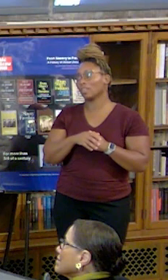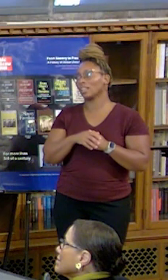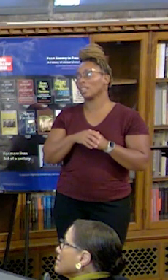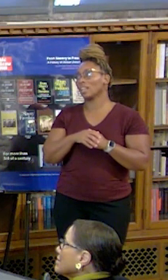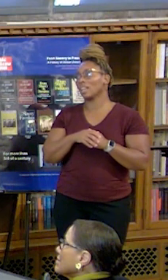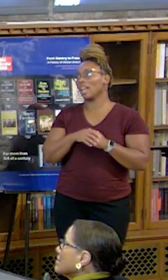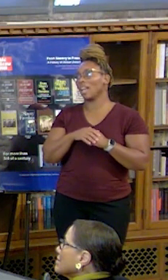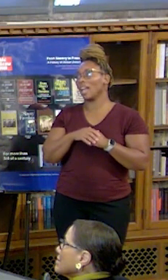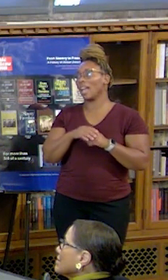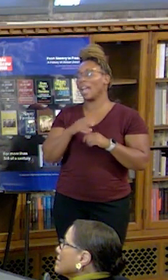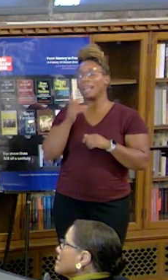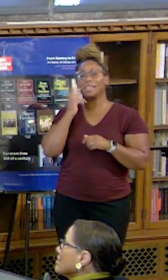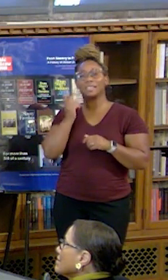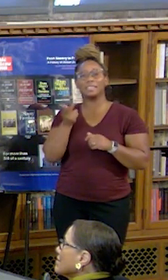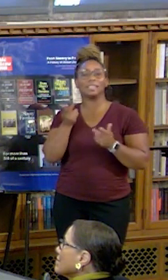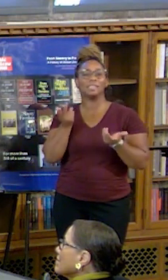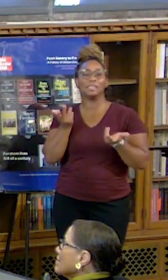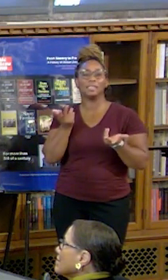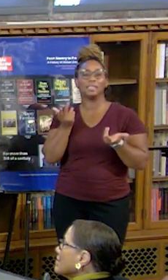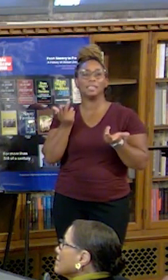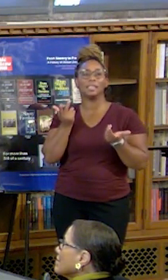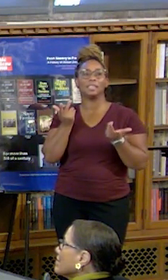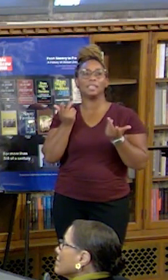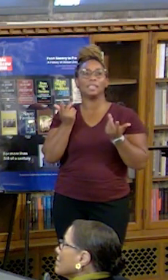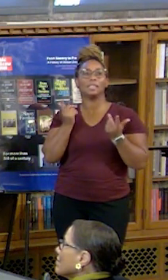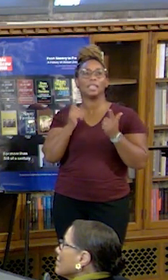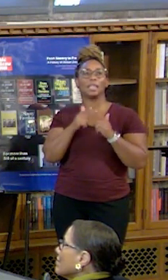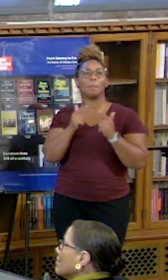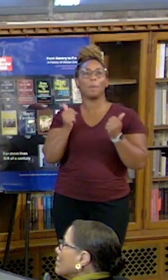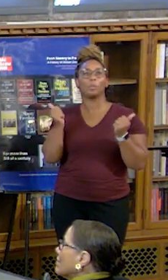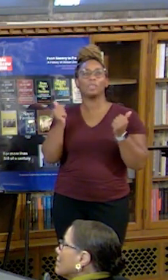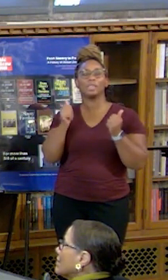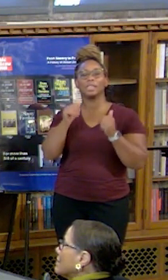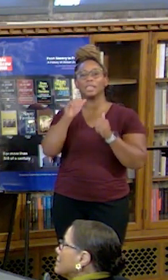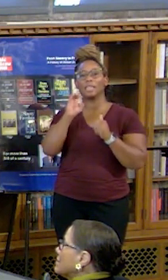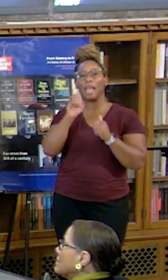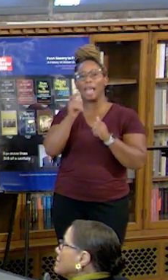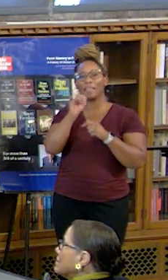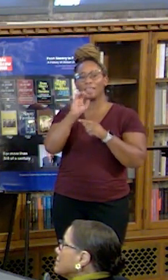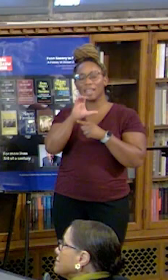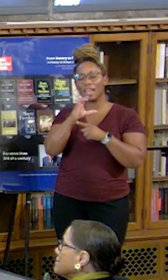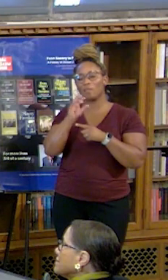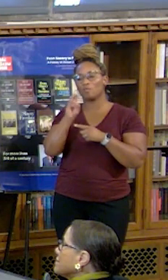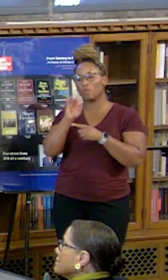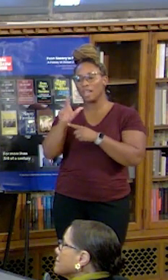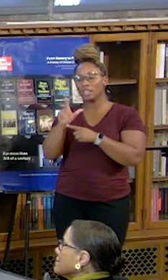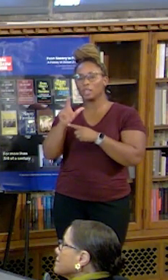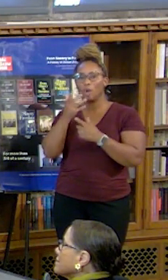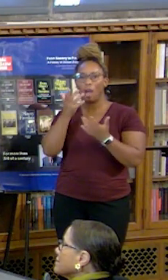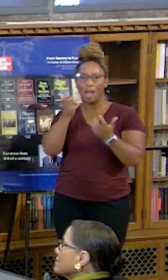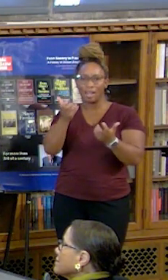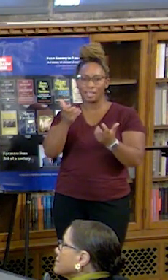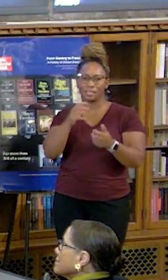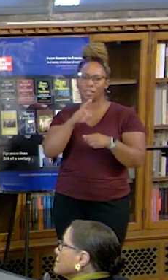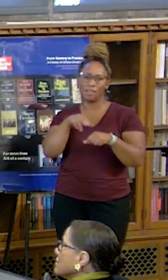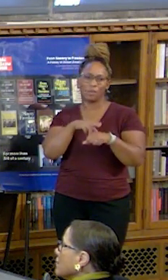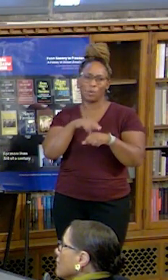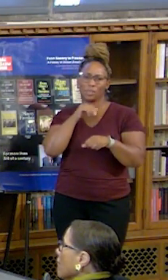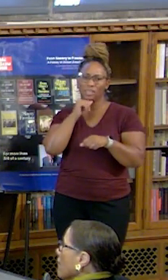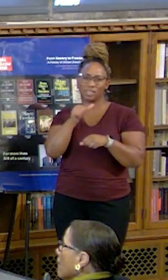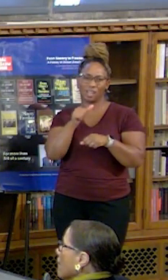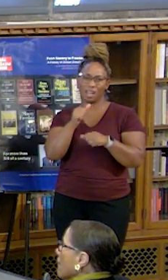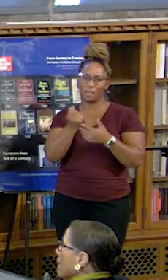of the the multi like ethnic and multi-racial audience that they assume of course